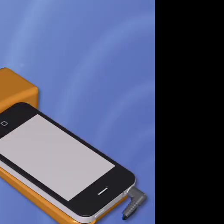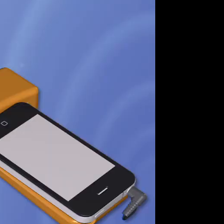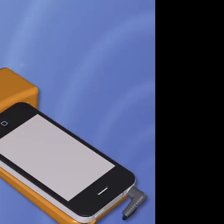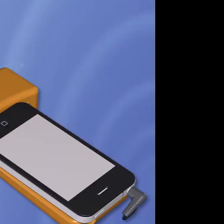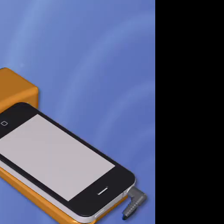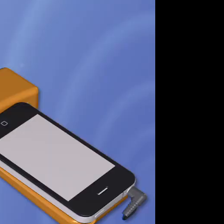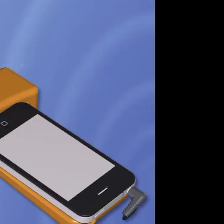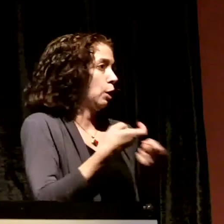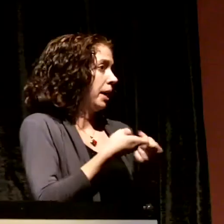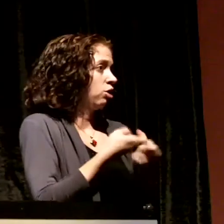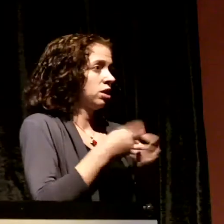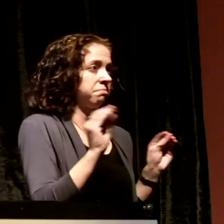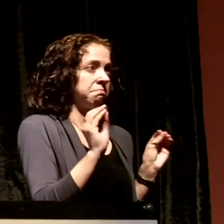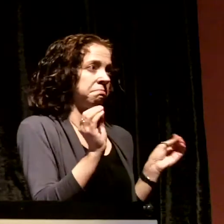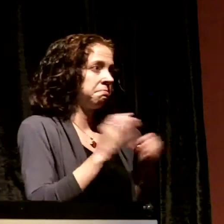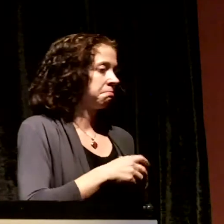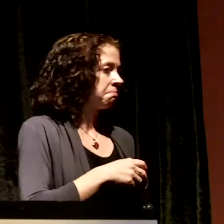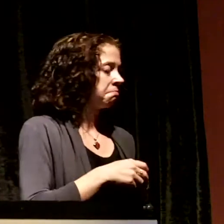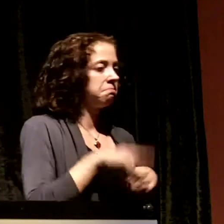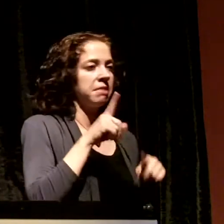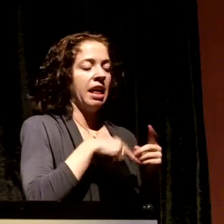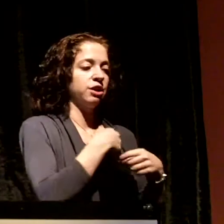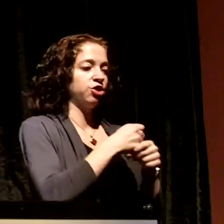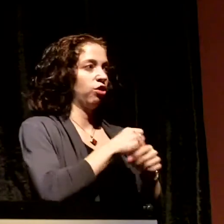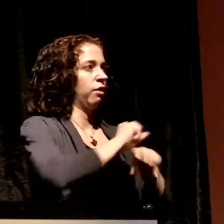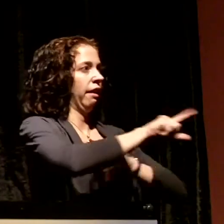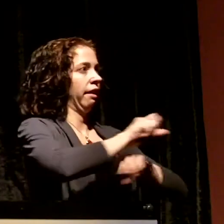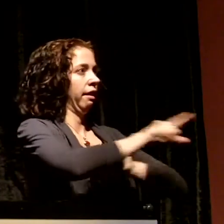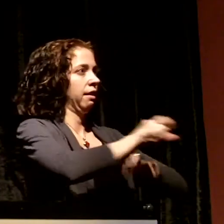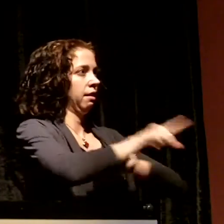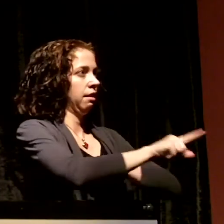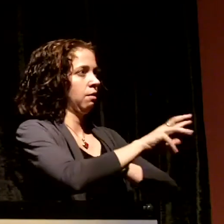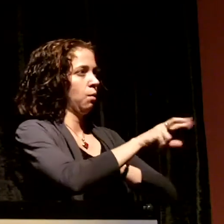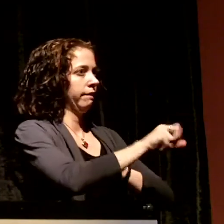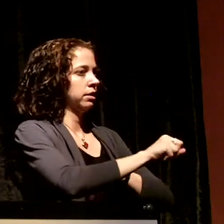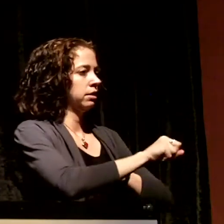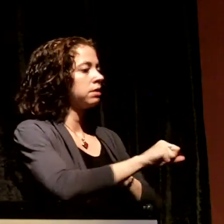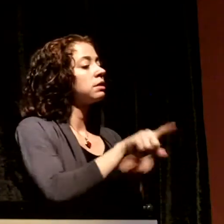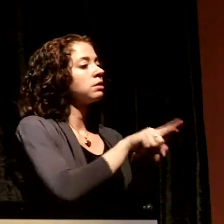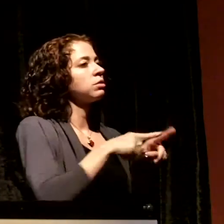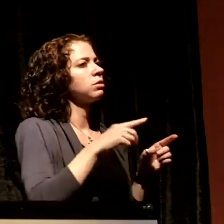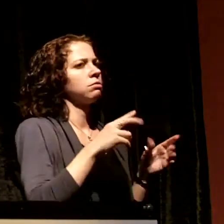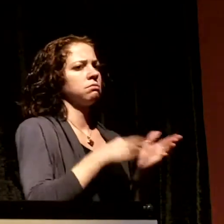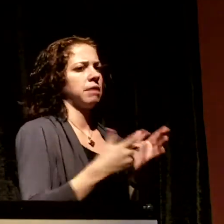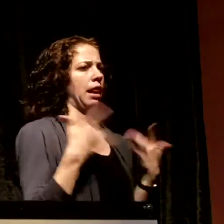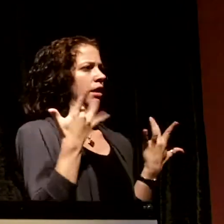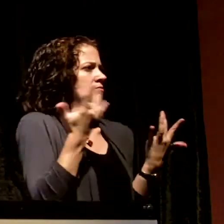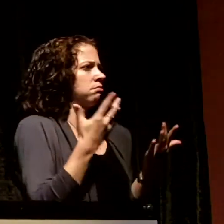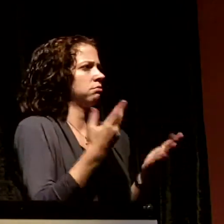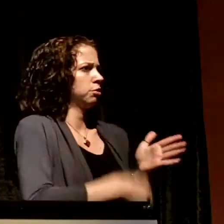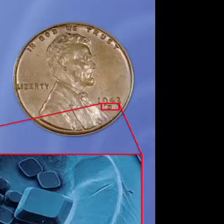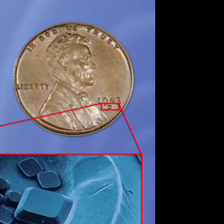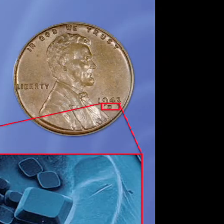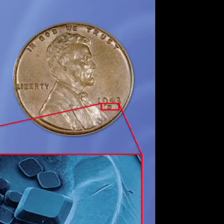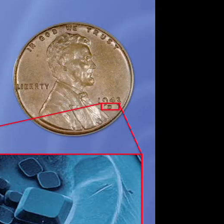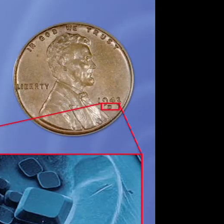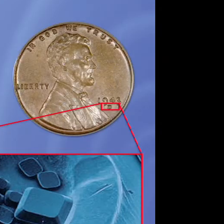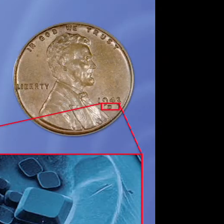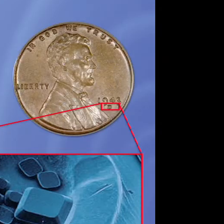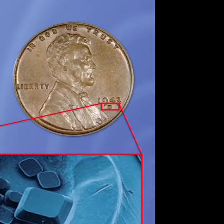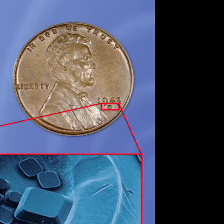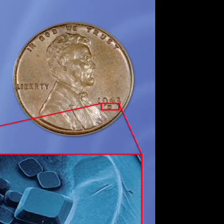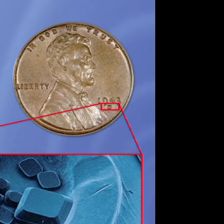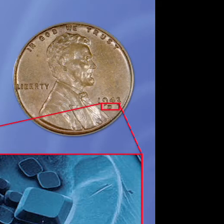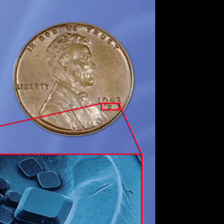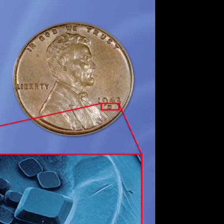have no battery, so they can't generate radio waves. It also means that they're lightweight and pretty inexpensive. What they have in